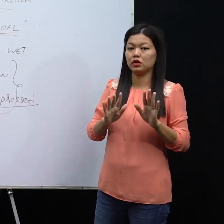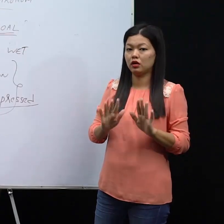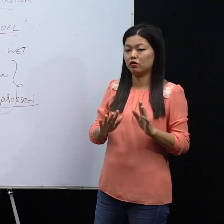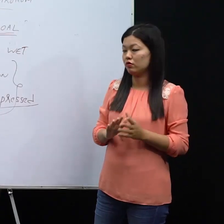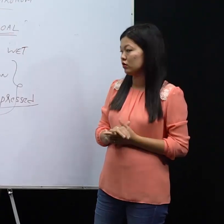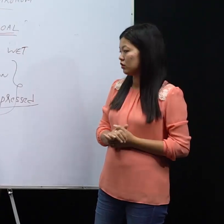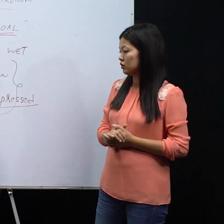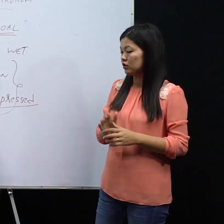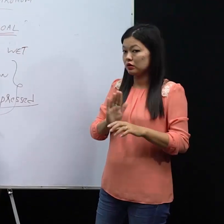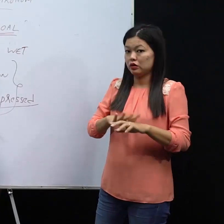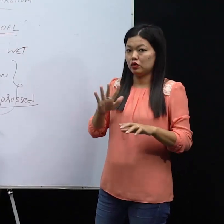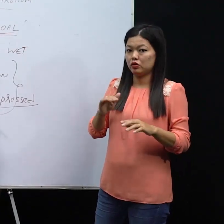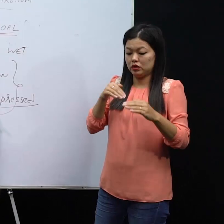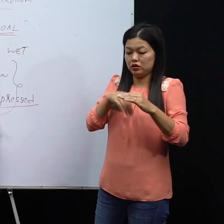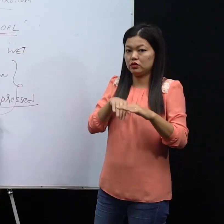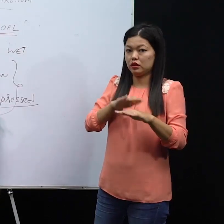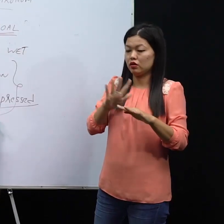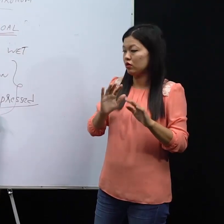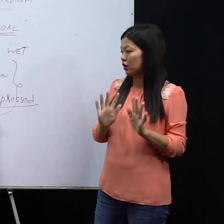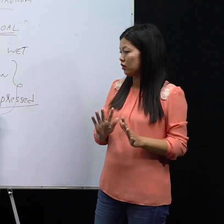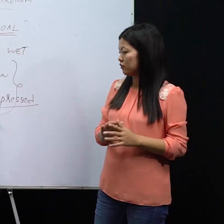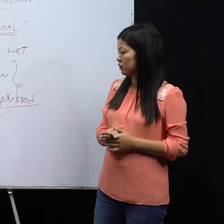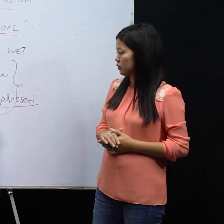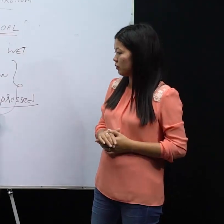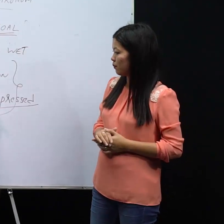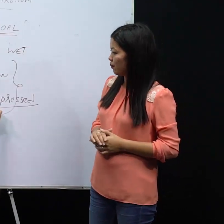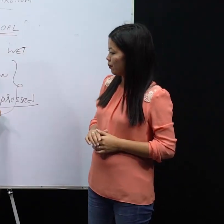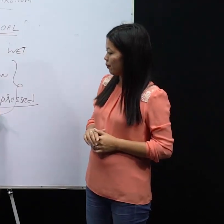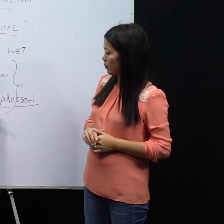the dead vegetation, okay? The dead plants and animals.